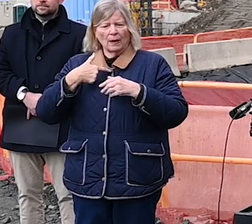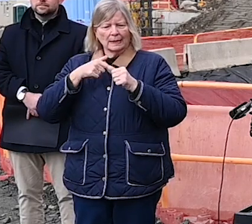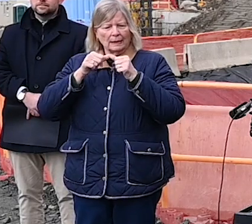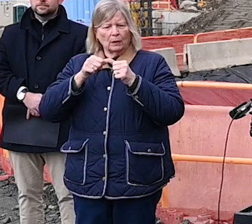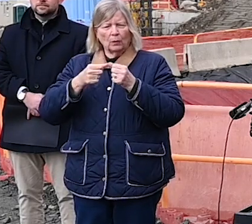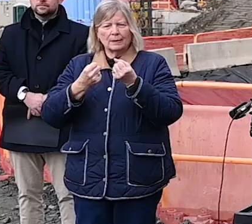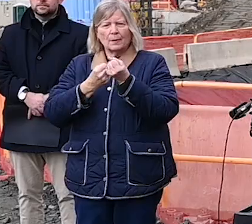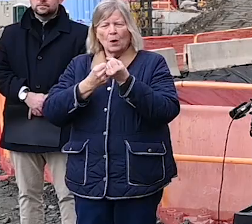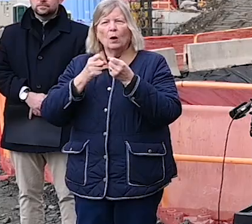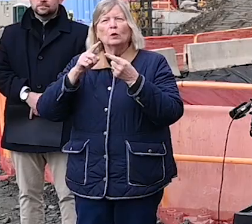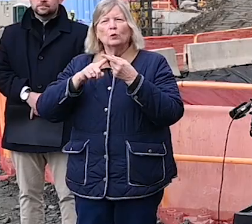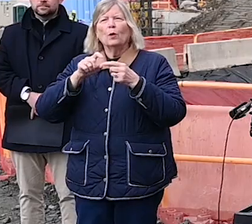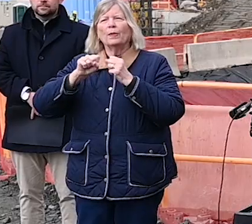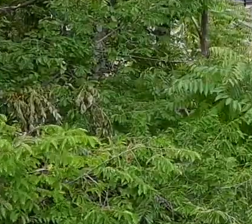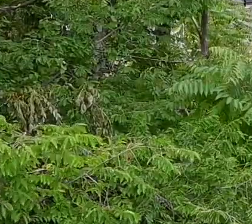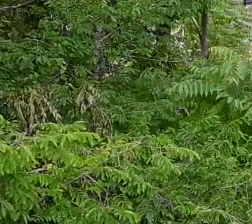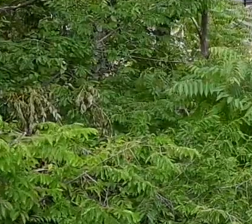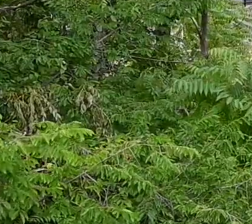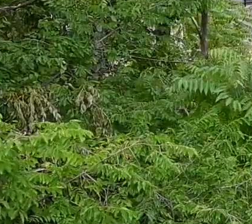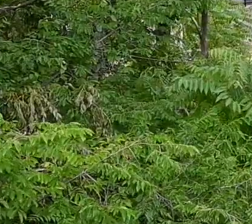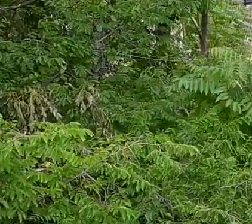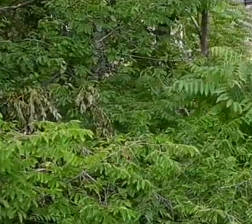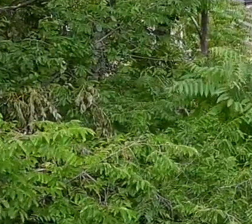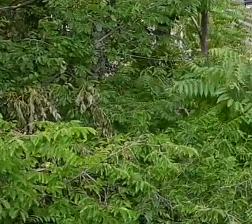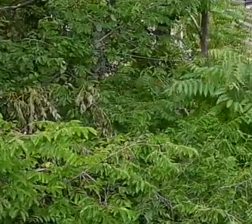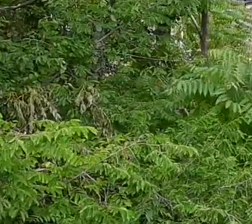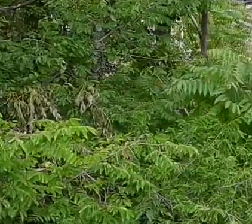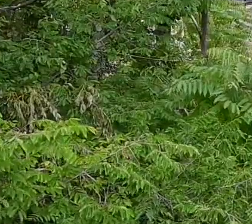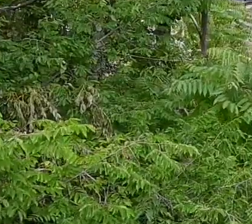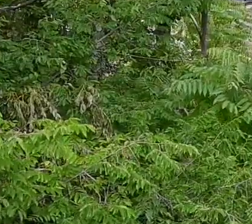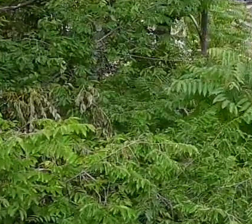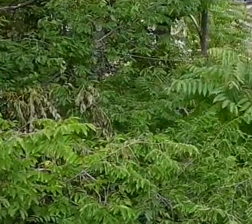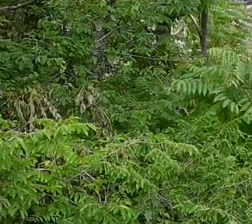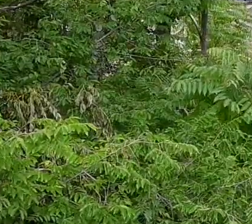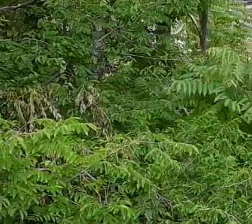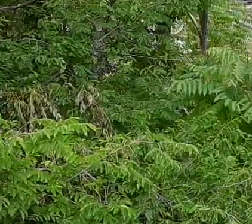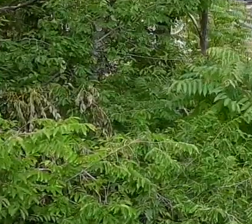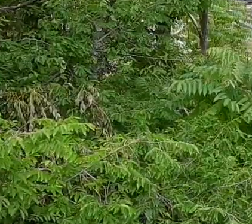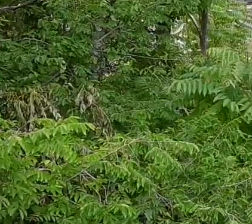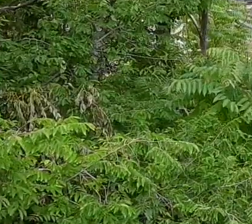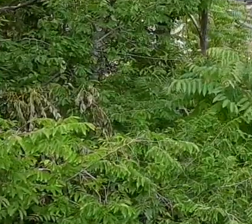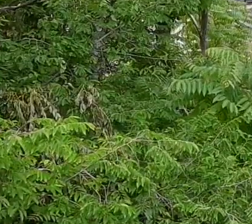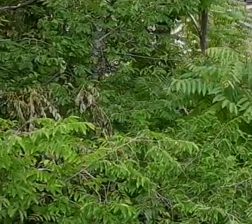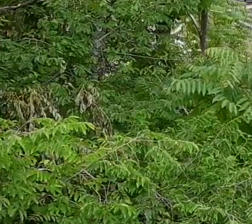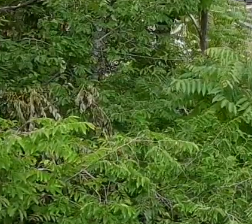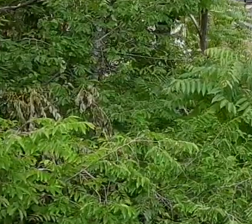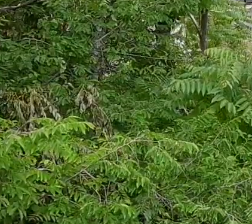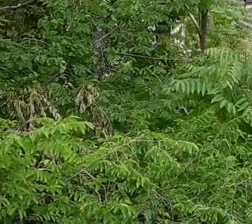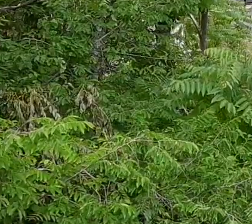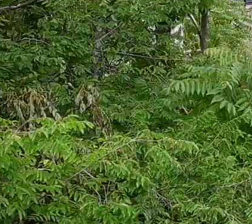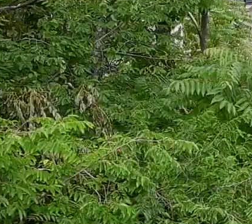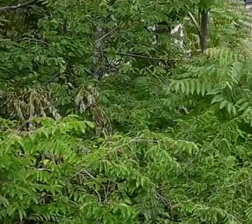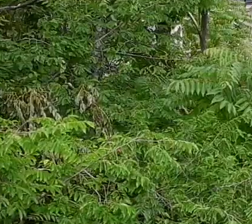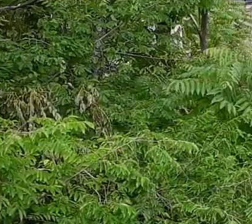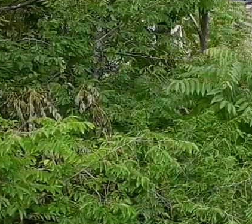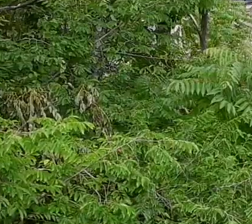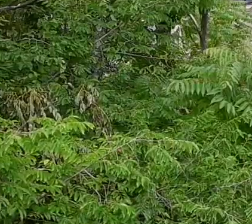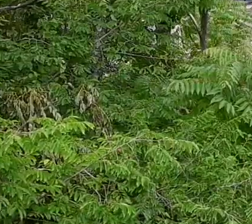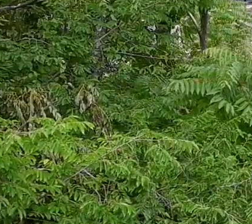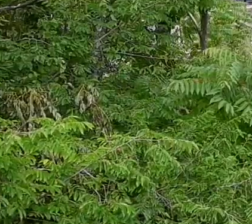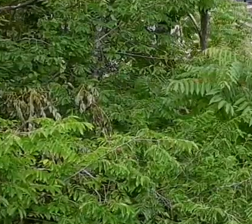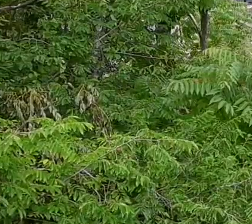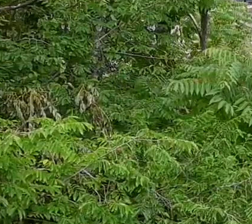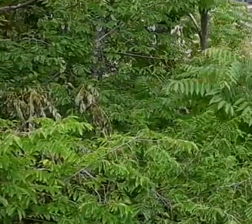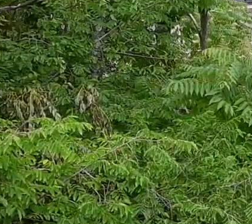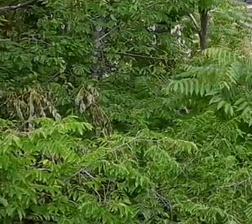to the extended North Tunnel project. This funding will help ensure the delivery of this critical infrastructure.